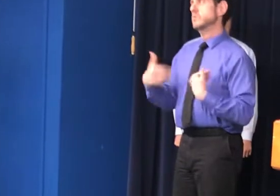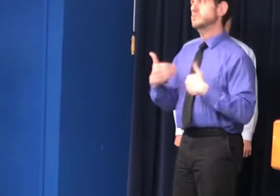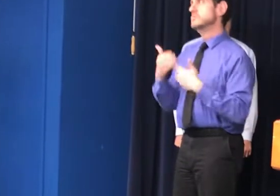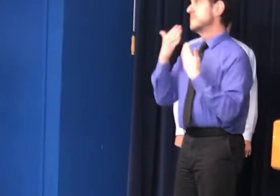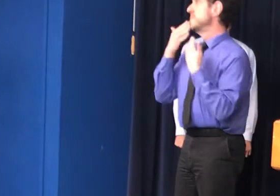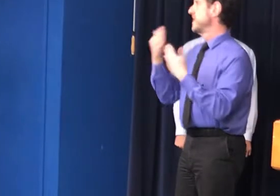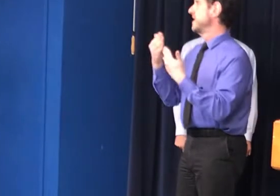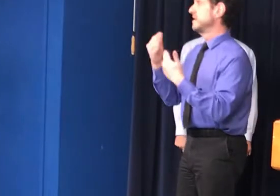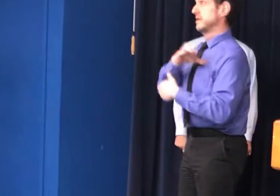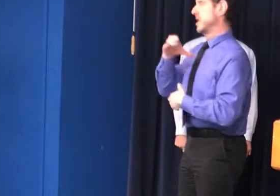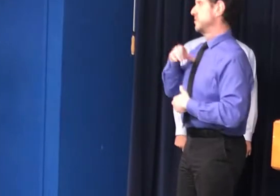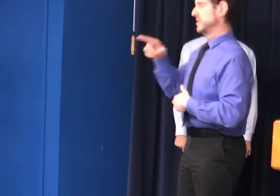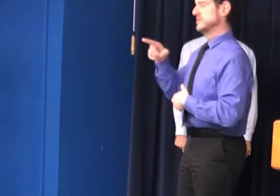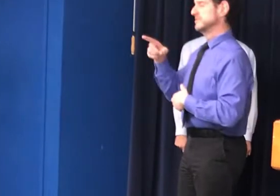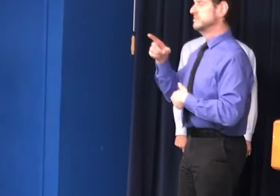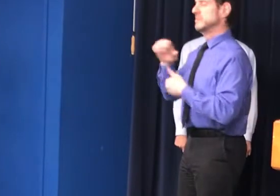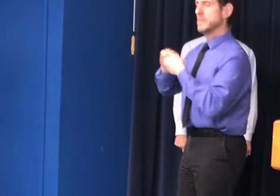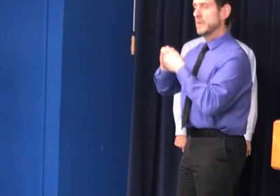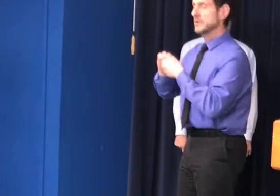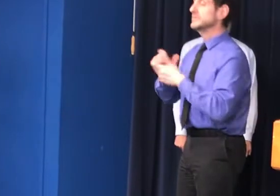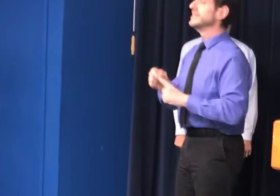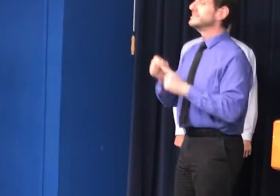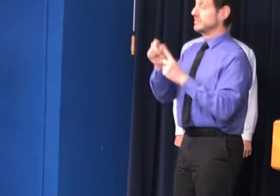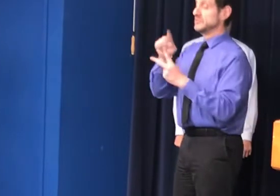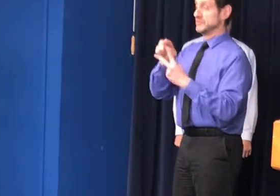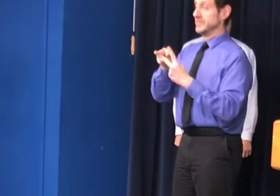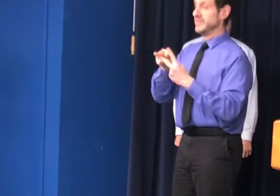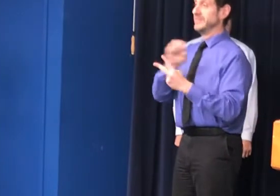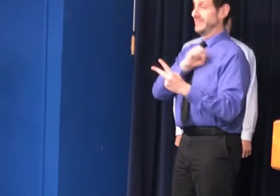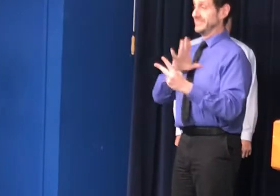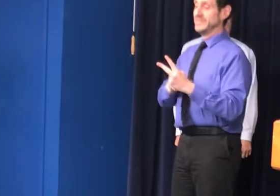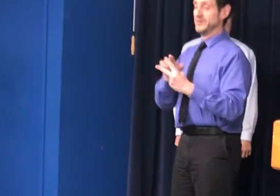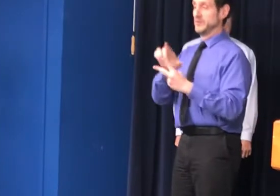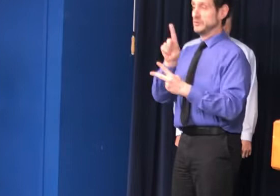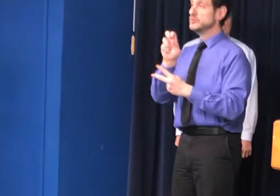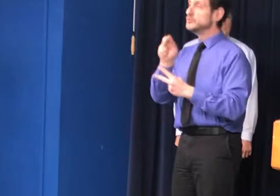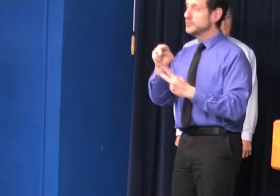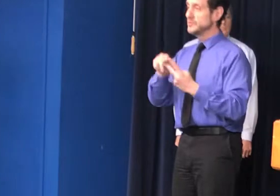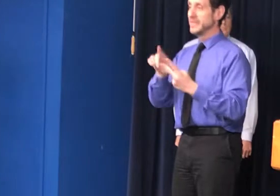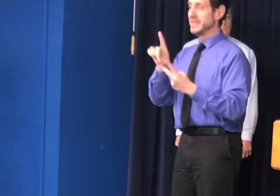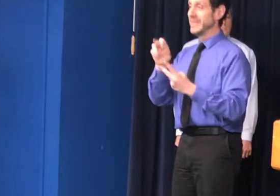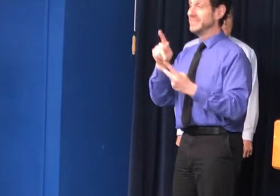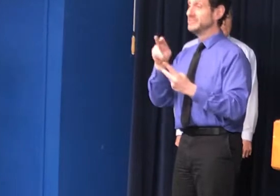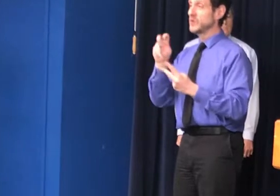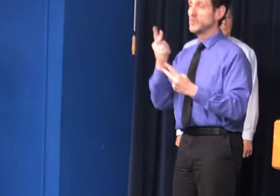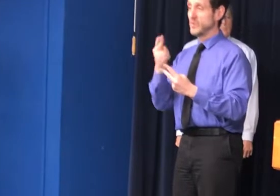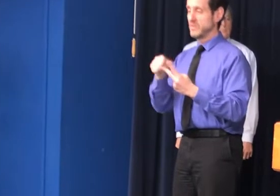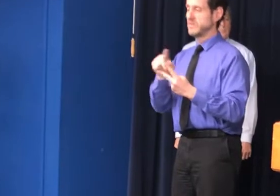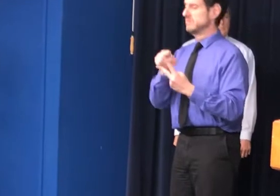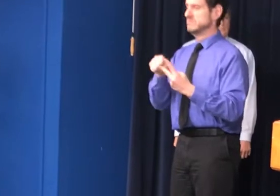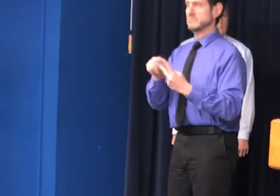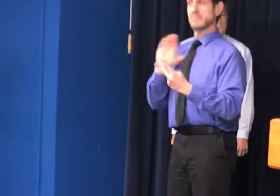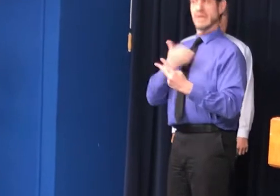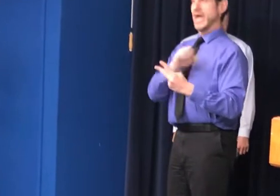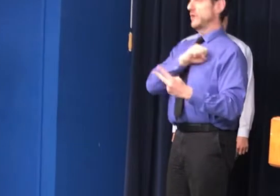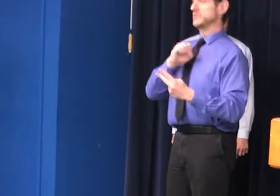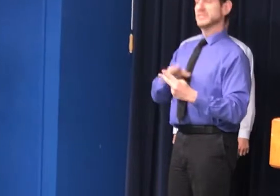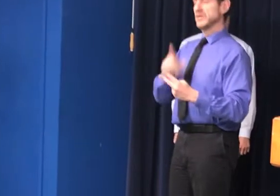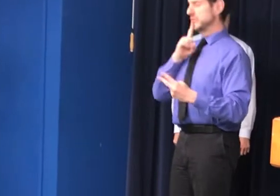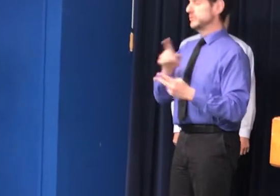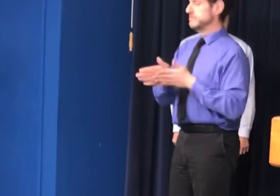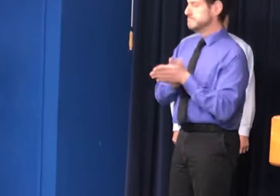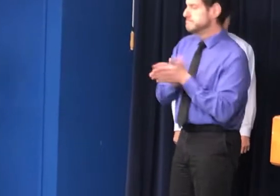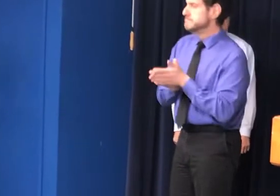our congressional partners, especially Senators Durbin and Duckworth, dedicated to representing Illinois in